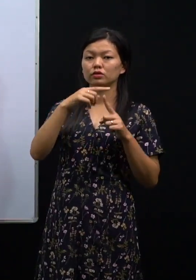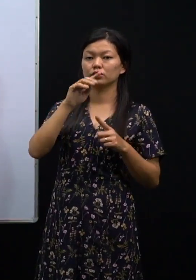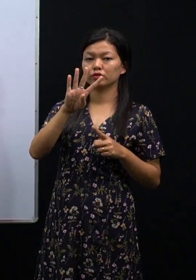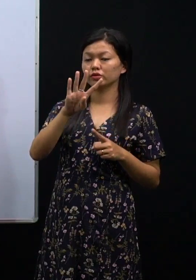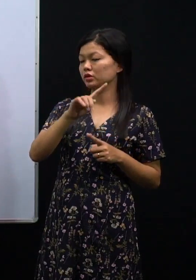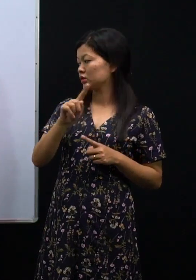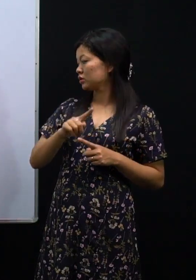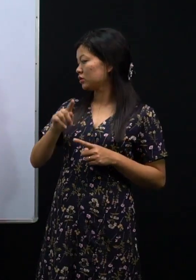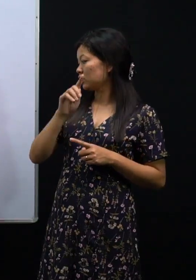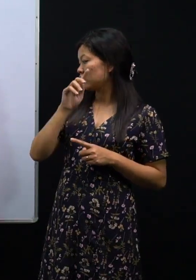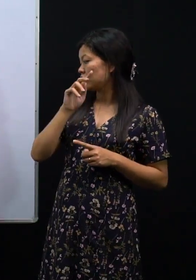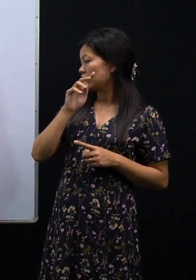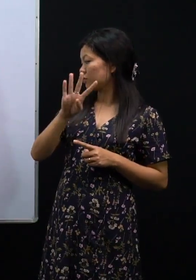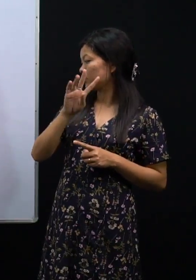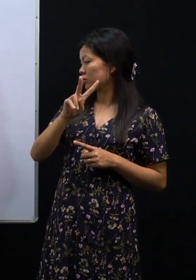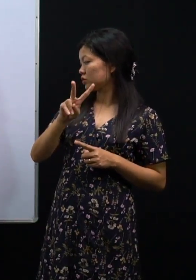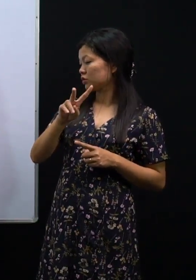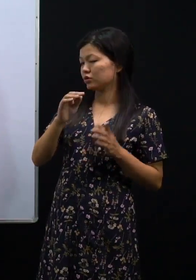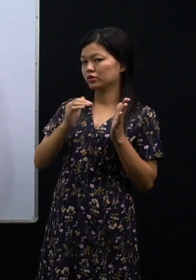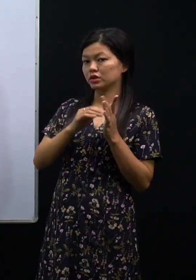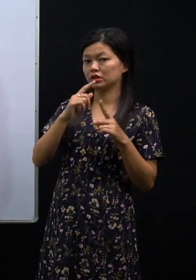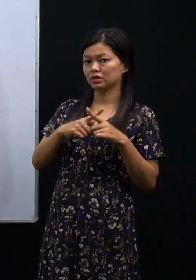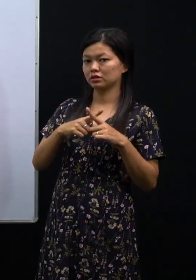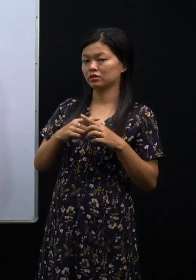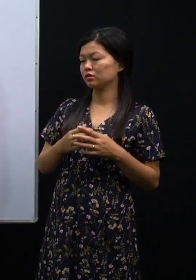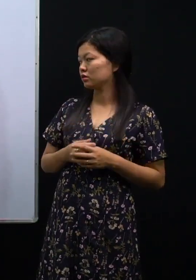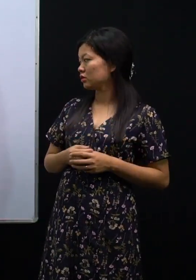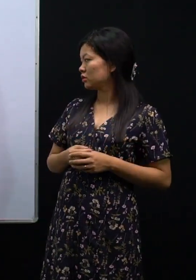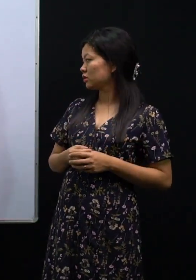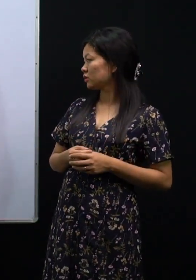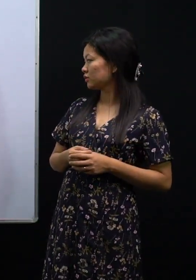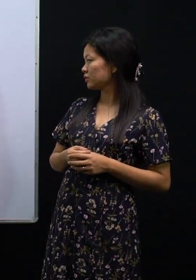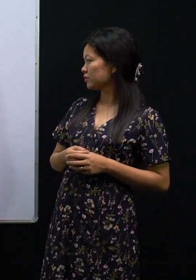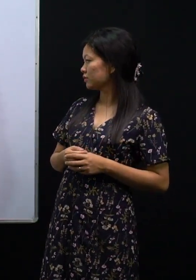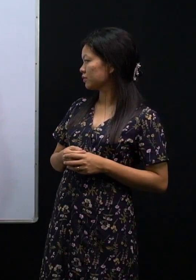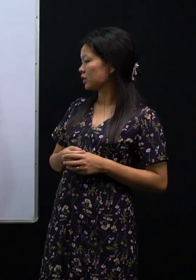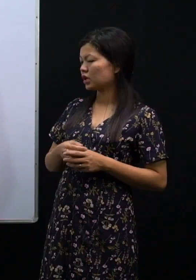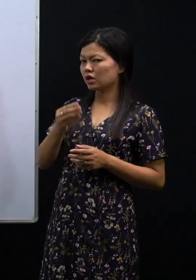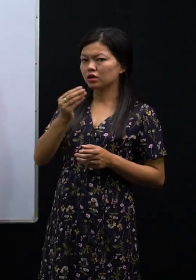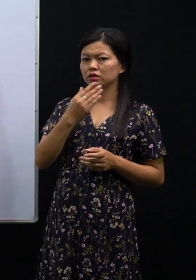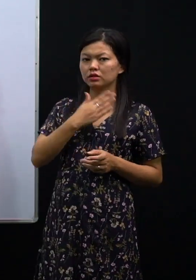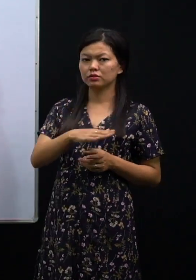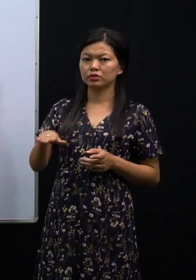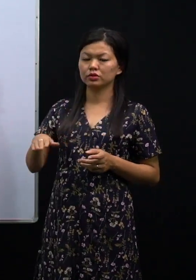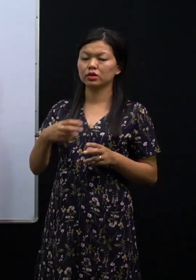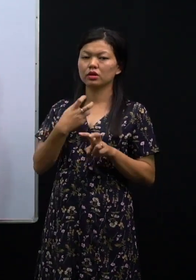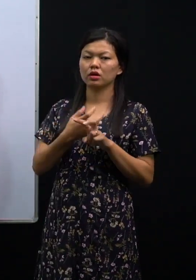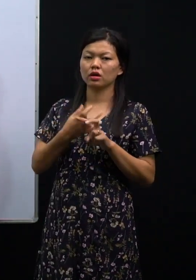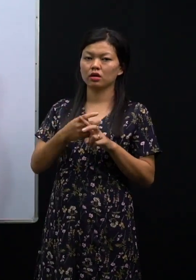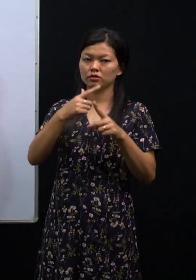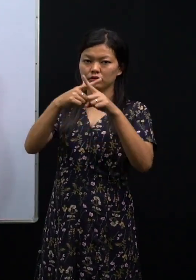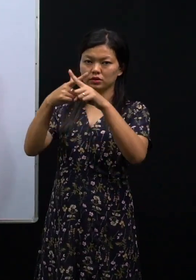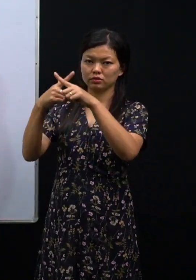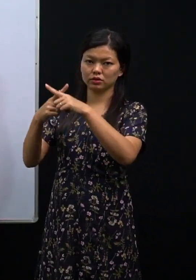42zx. Some of them cannot do directly because I know multiplication table 14, that's why I can do directly. You can do like this, 2 3s are 6,